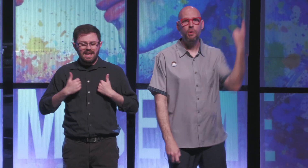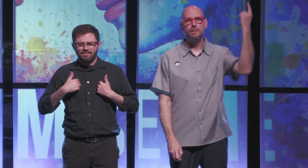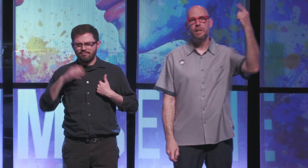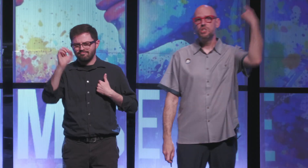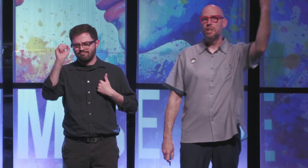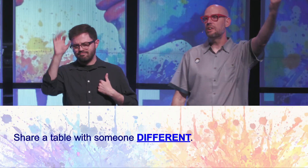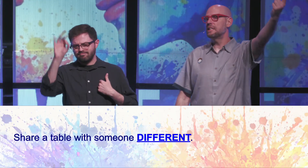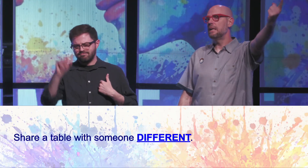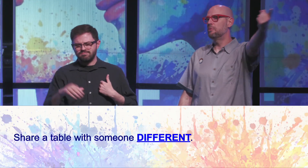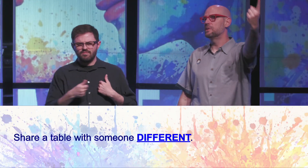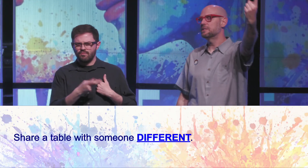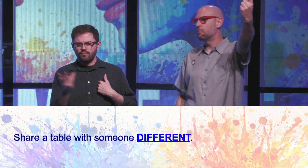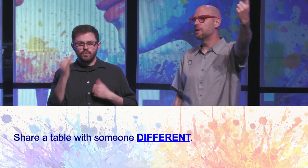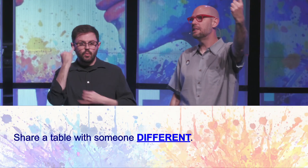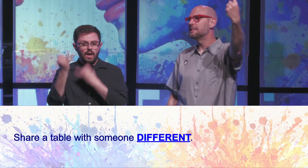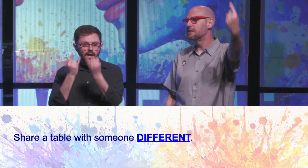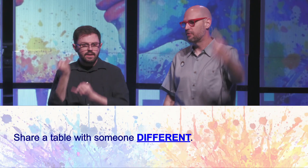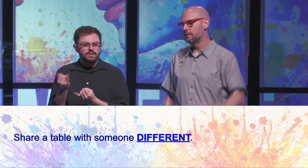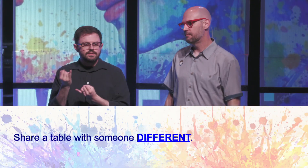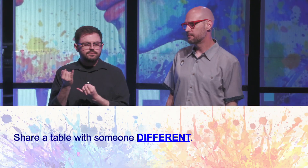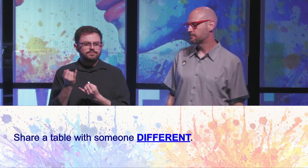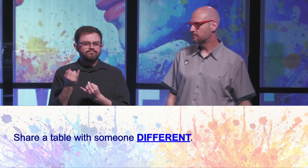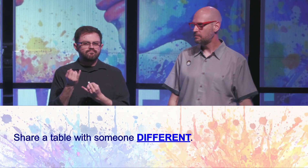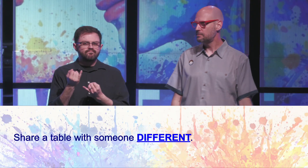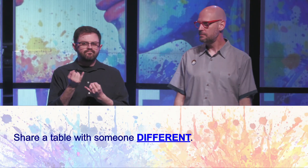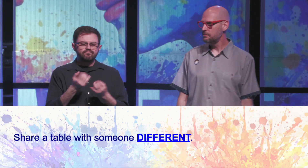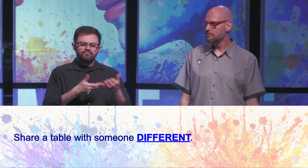Number one, share a table with someone different.